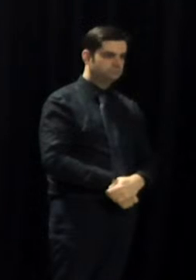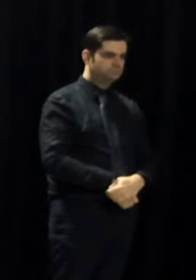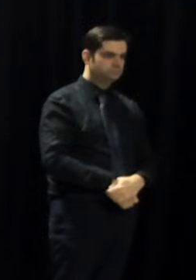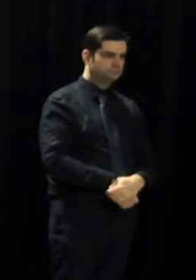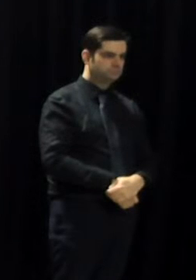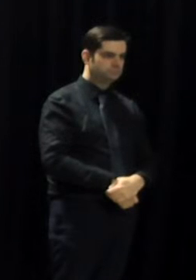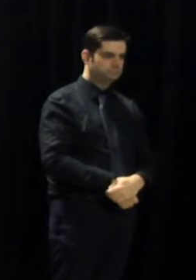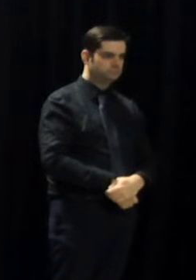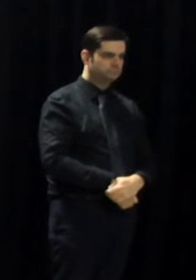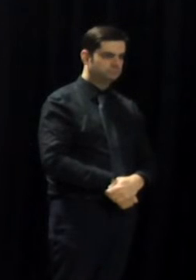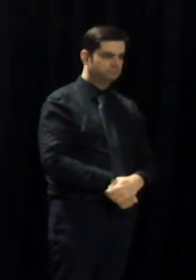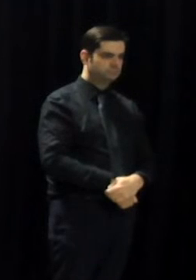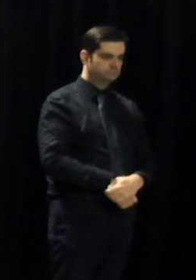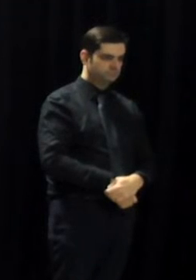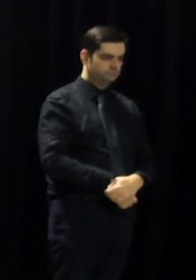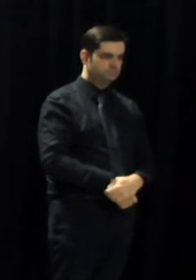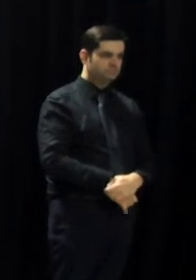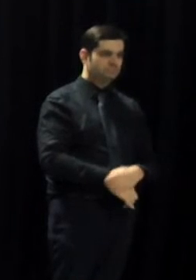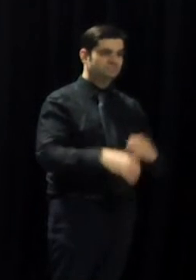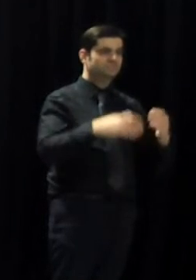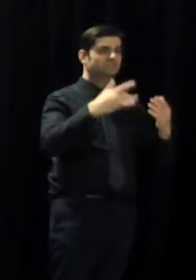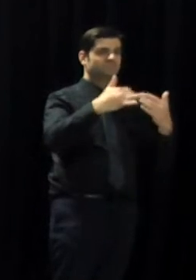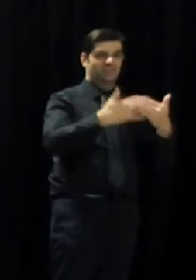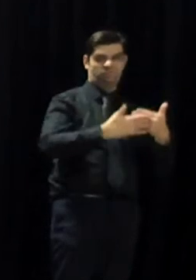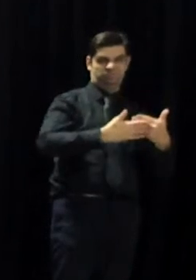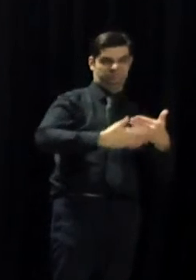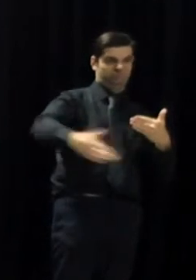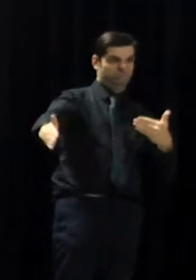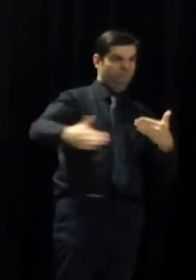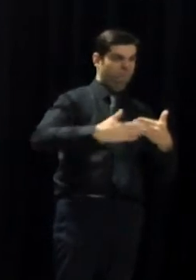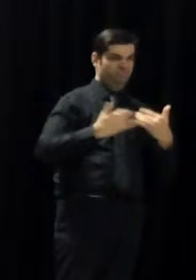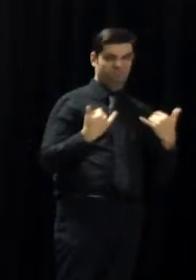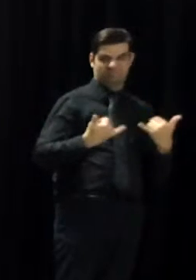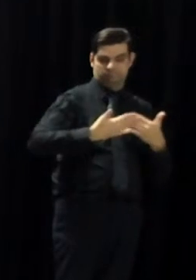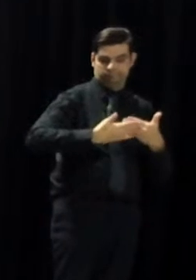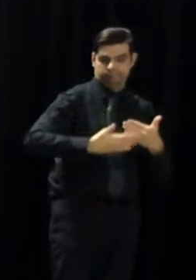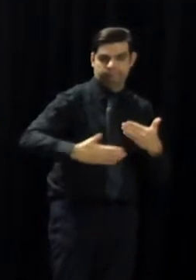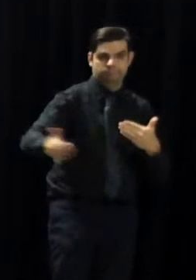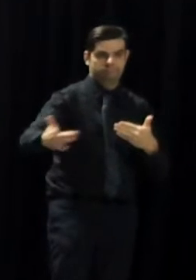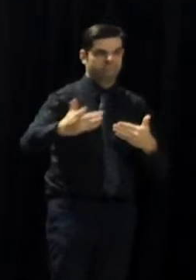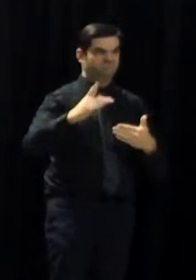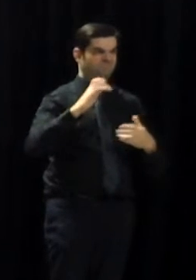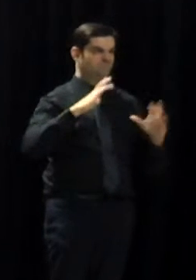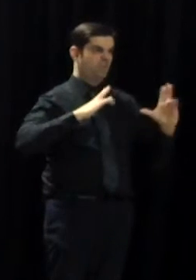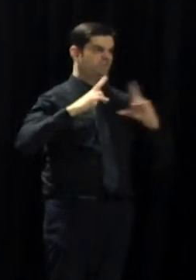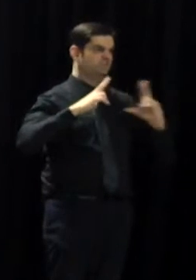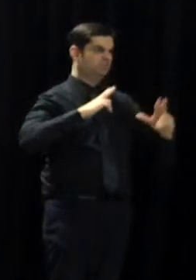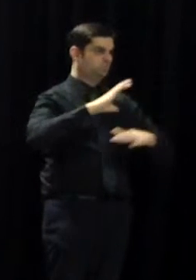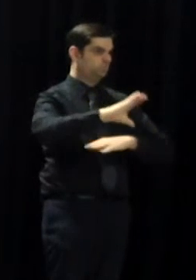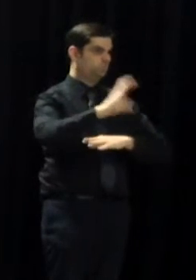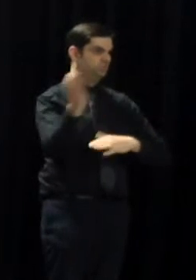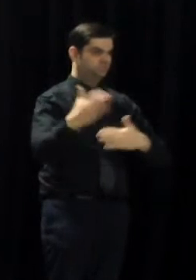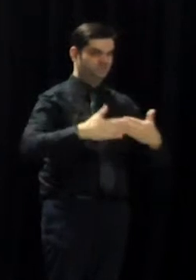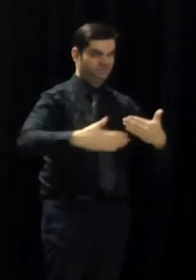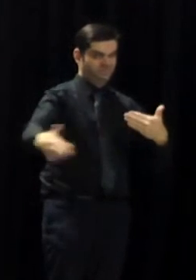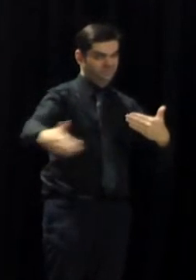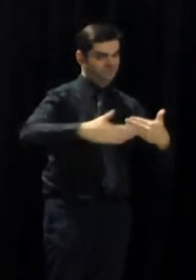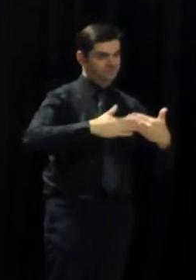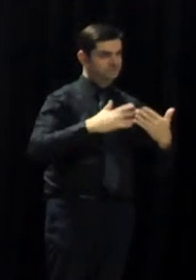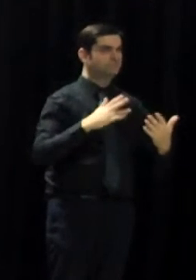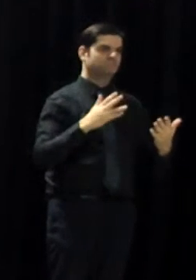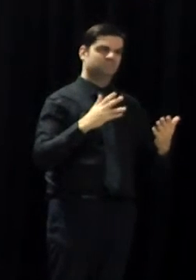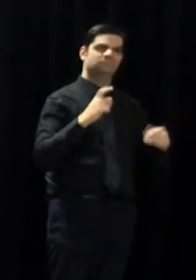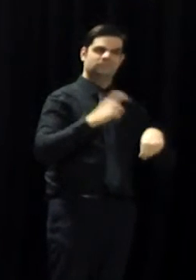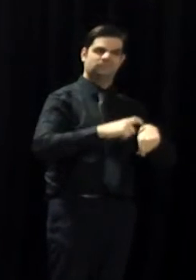we're really boosting what will be, as the vaccines come into our communities, getting them